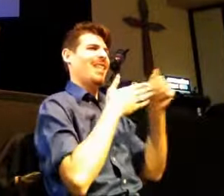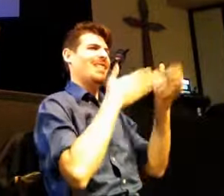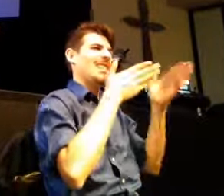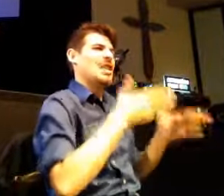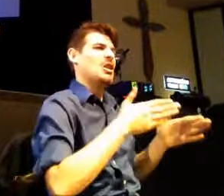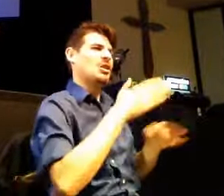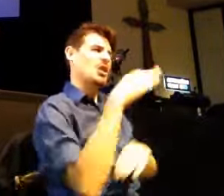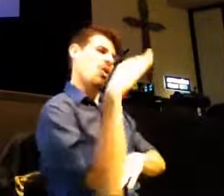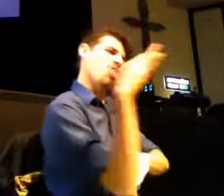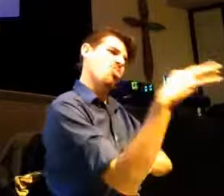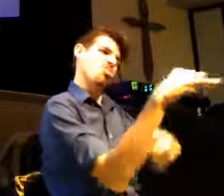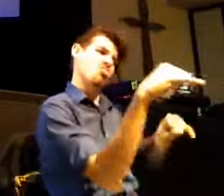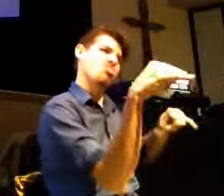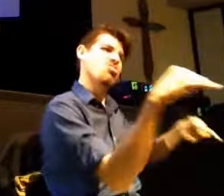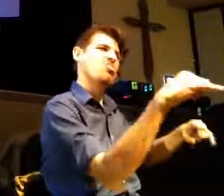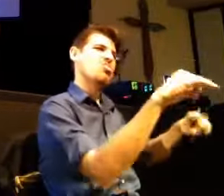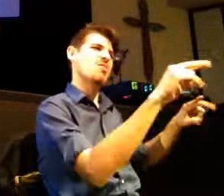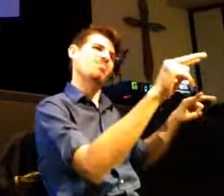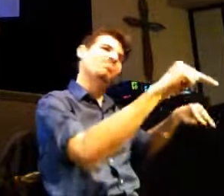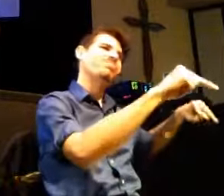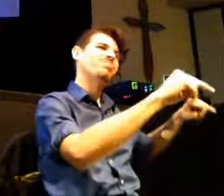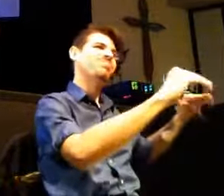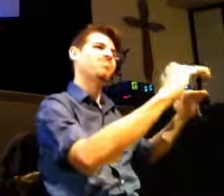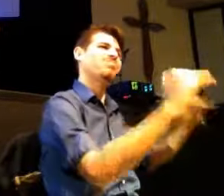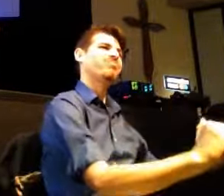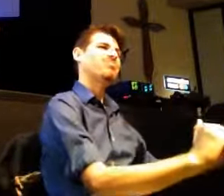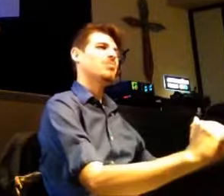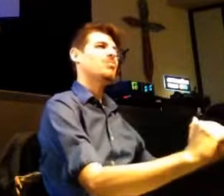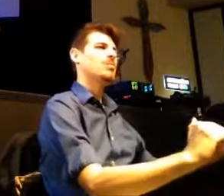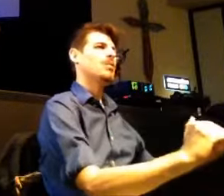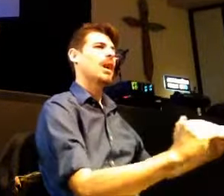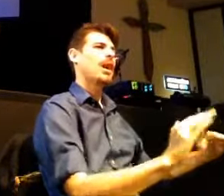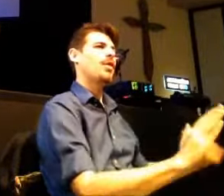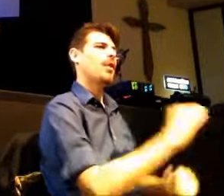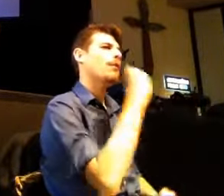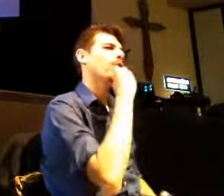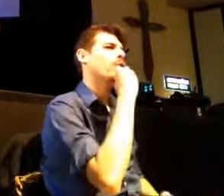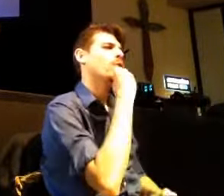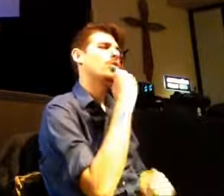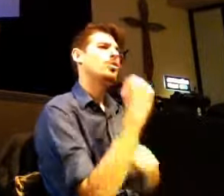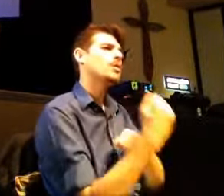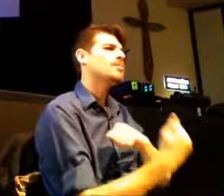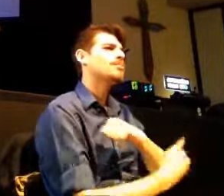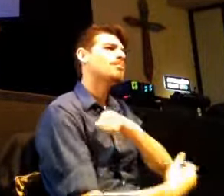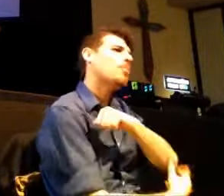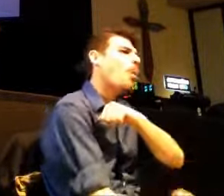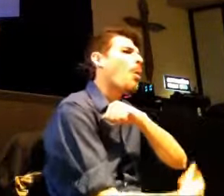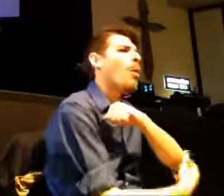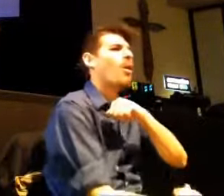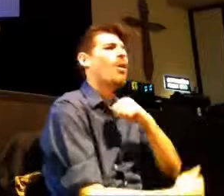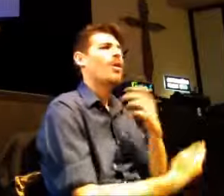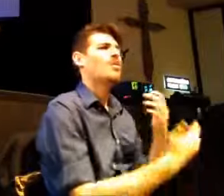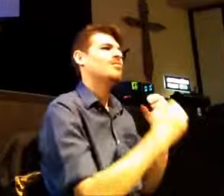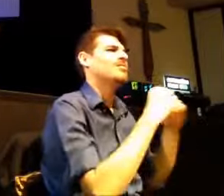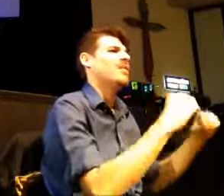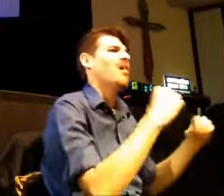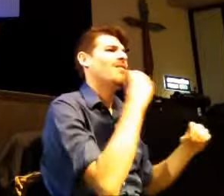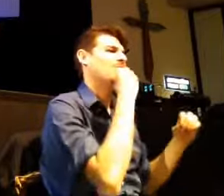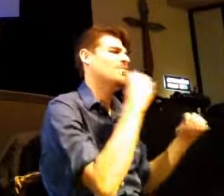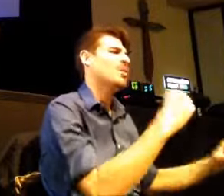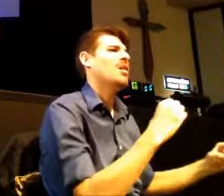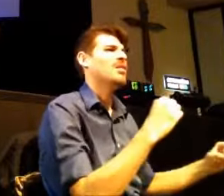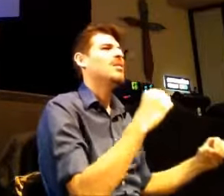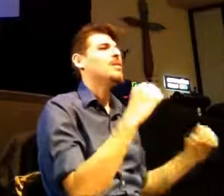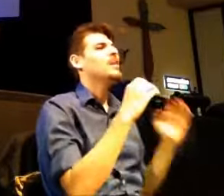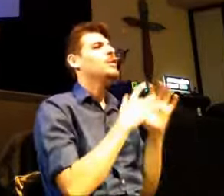that are, many of them struggling financially, struggling for food. And the text, and you can read this on your in verse 14, same chapter. It